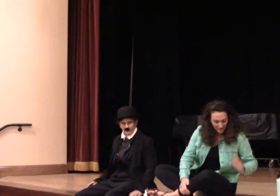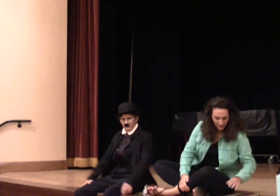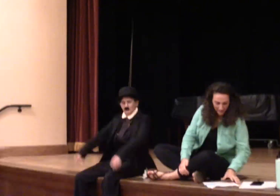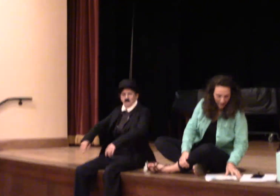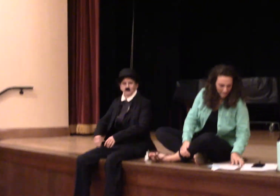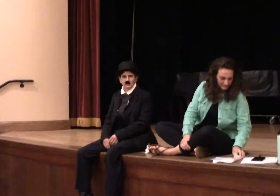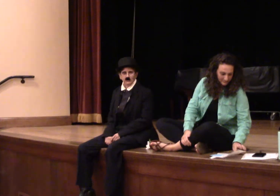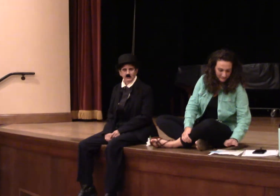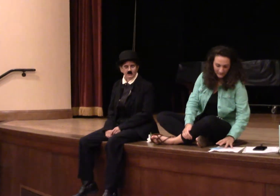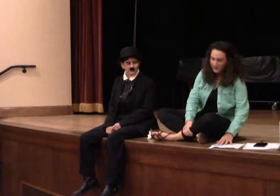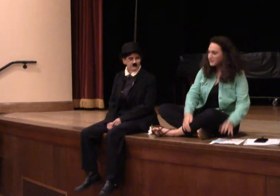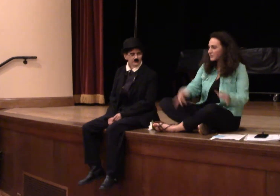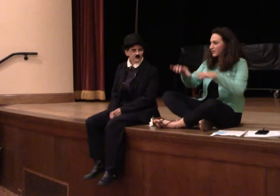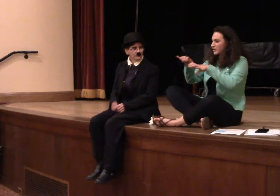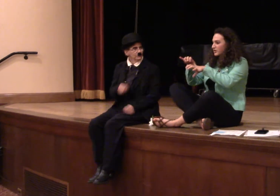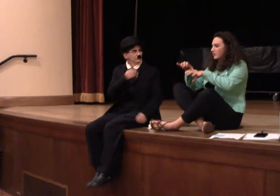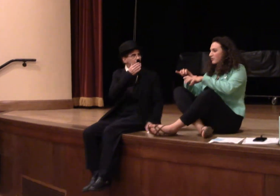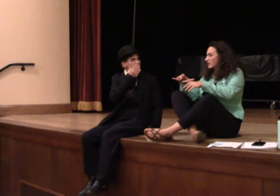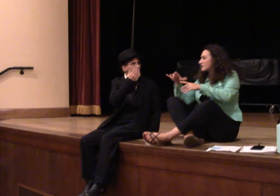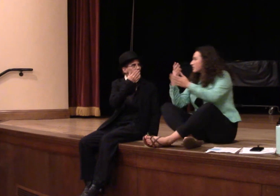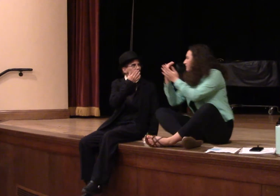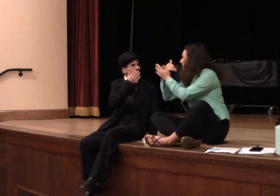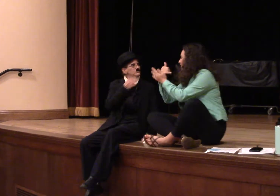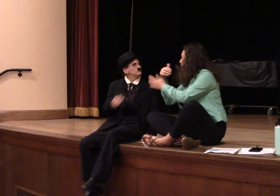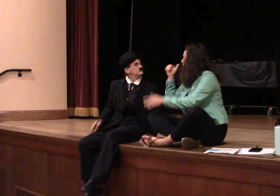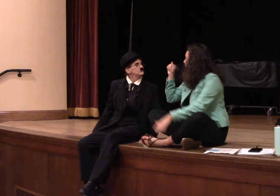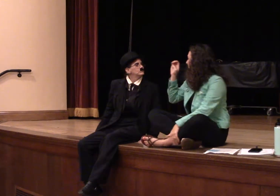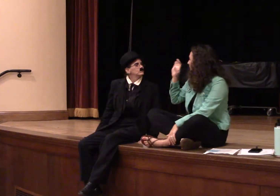Okay, so we're going to do, so we reviewed the alphabet.